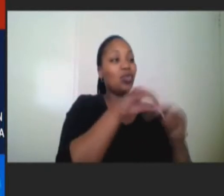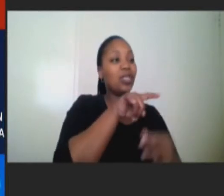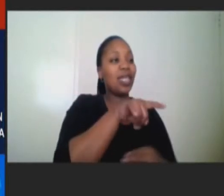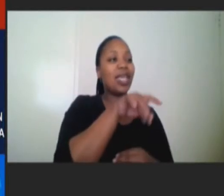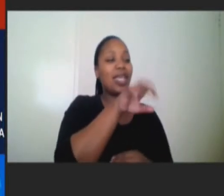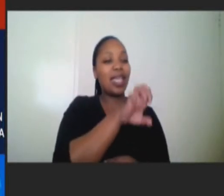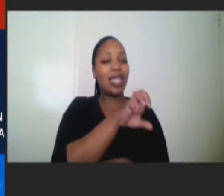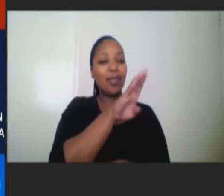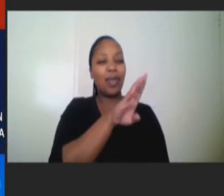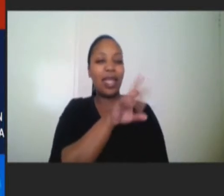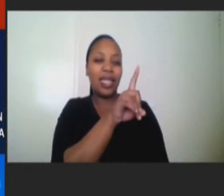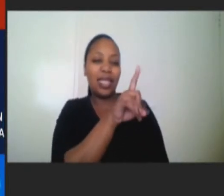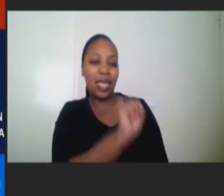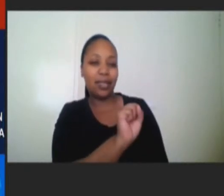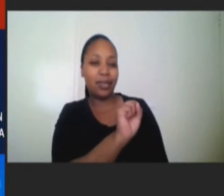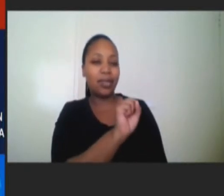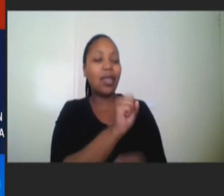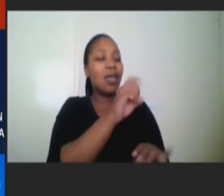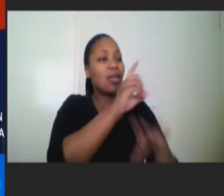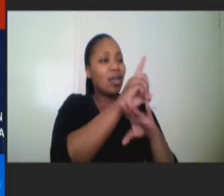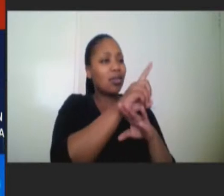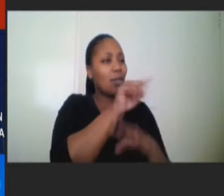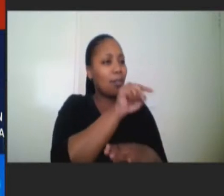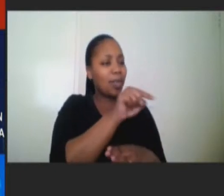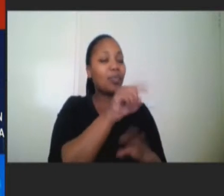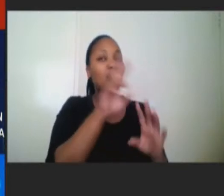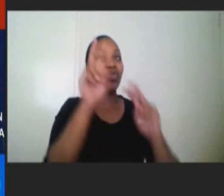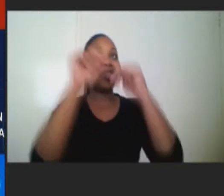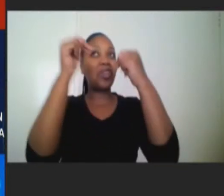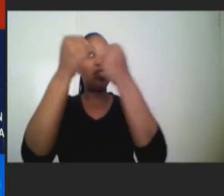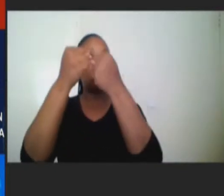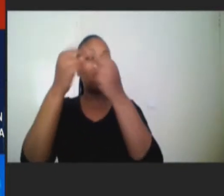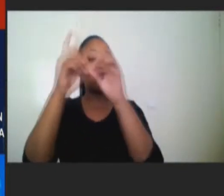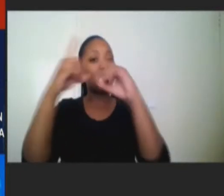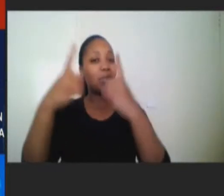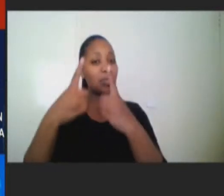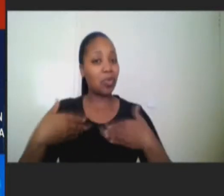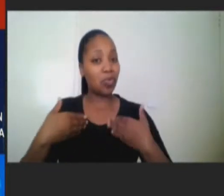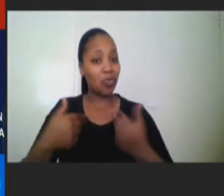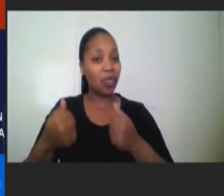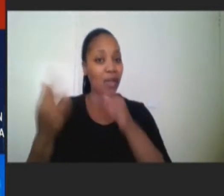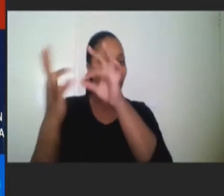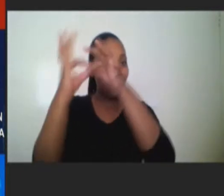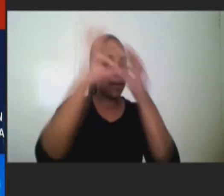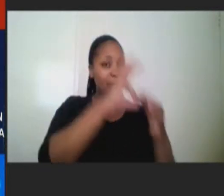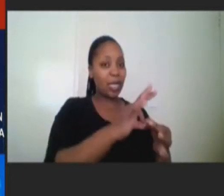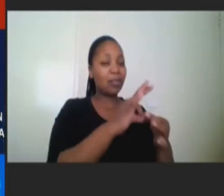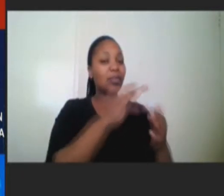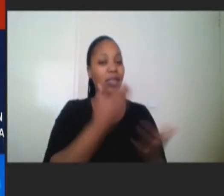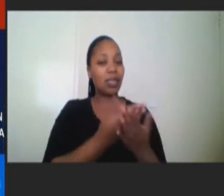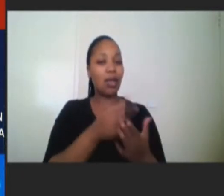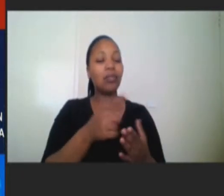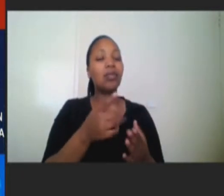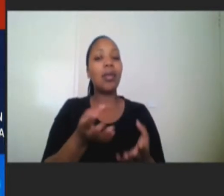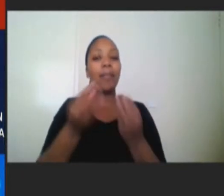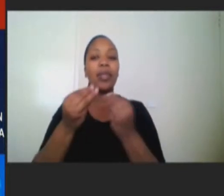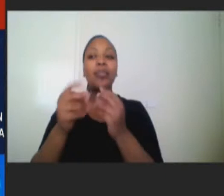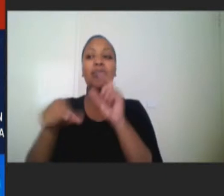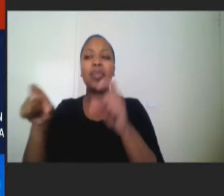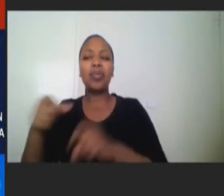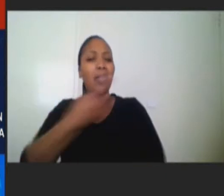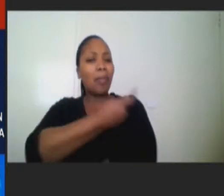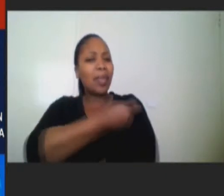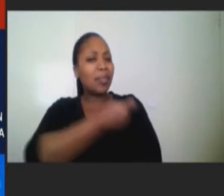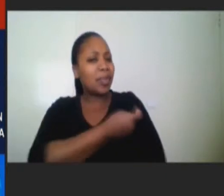collected by the National Department of Health in terms of being able to classify vaccination status. And so going forward, we